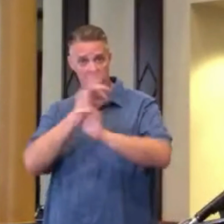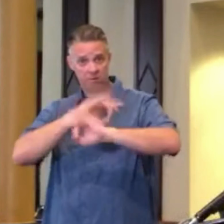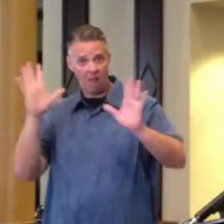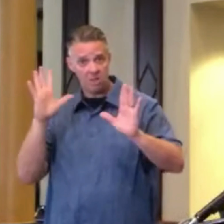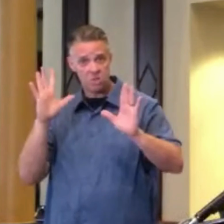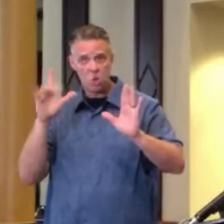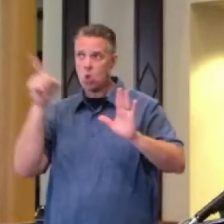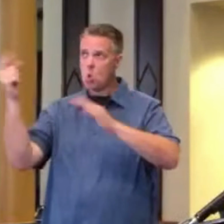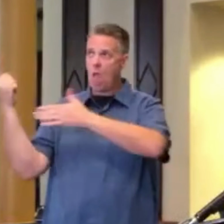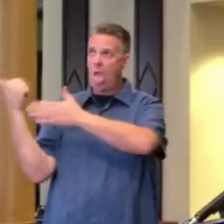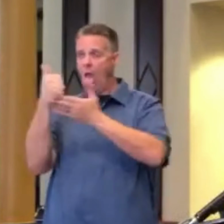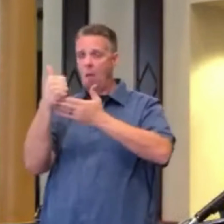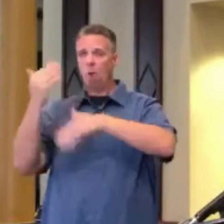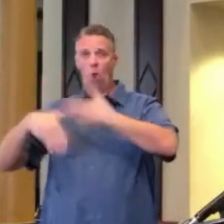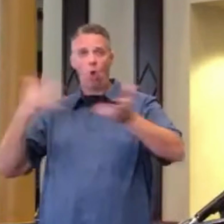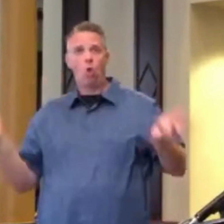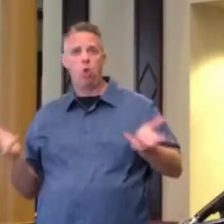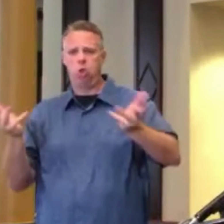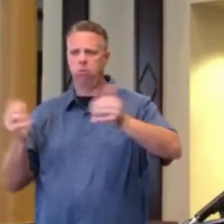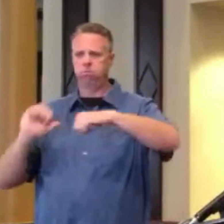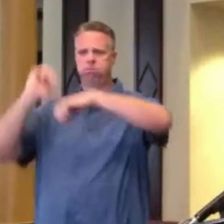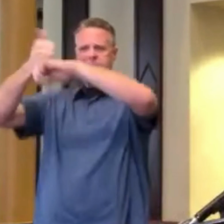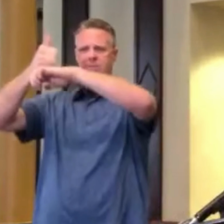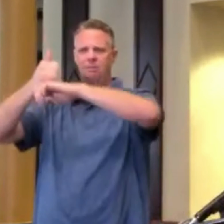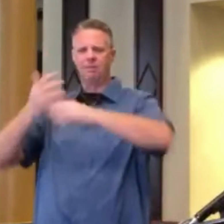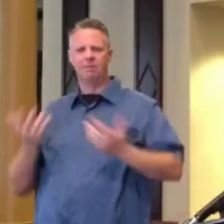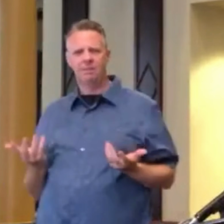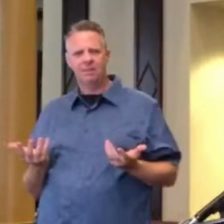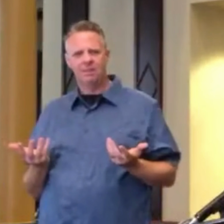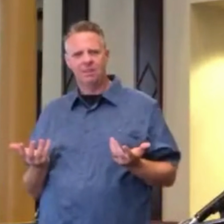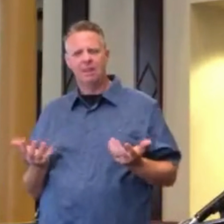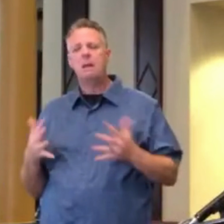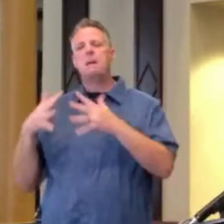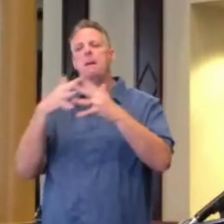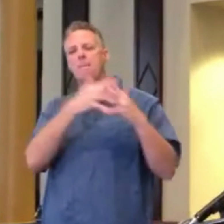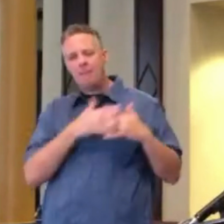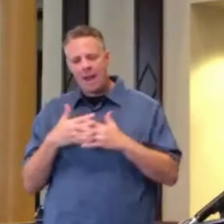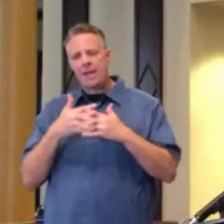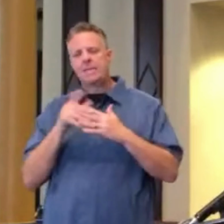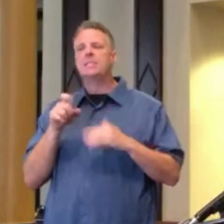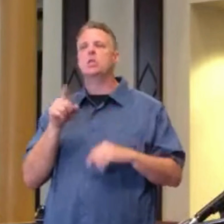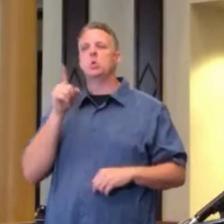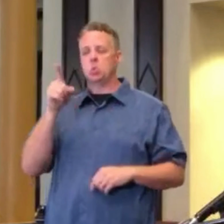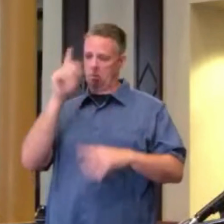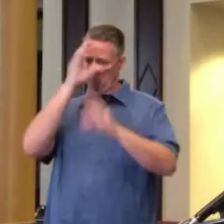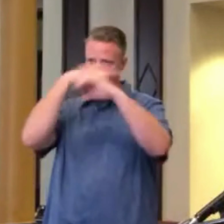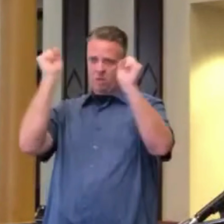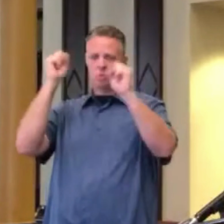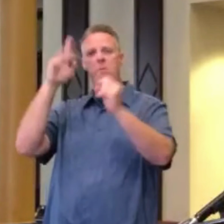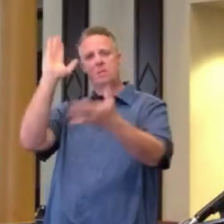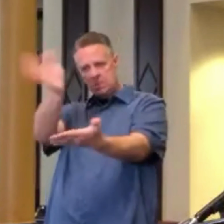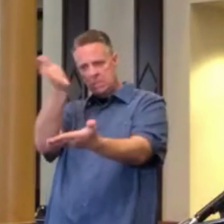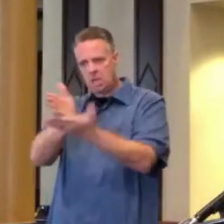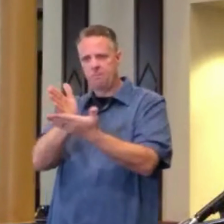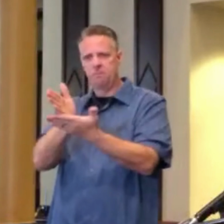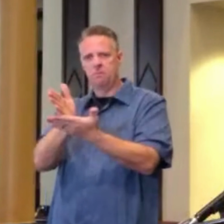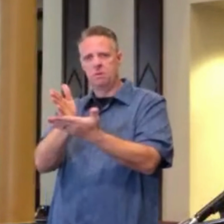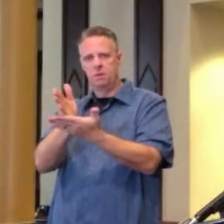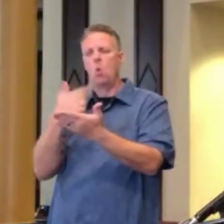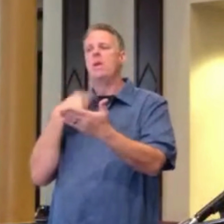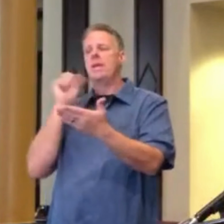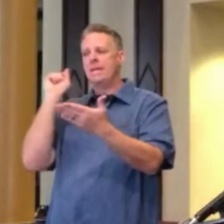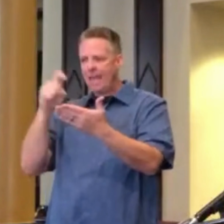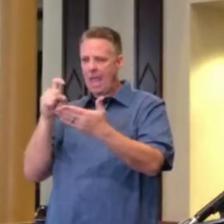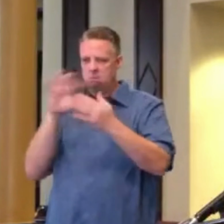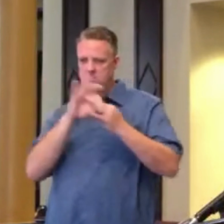that you helped create. What America needs is for you to be stopped so that we can come back